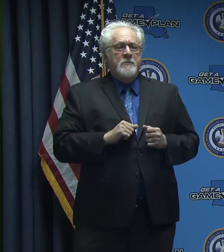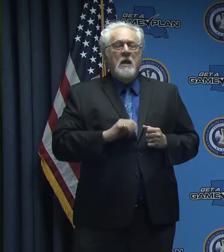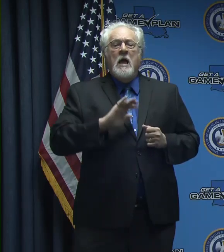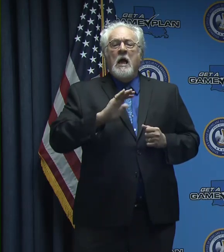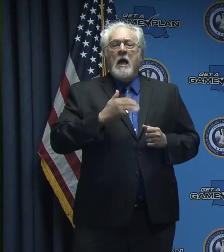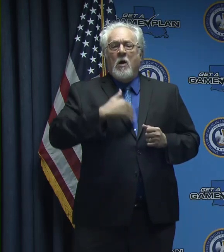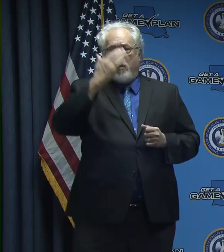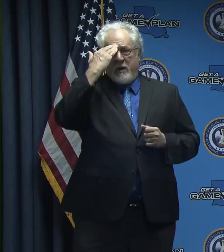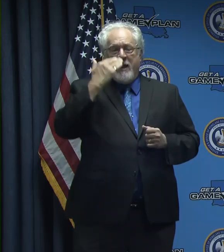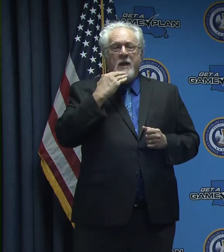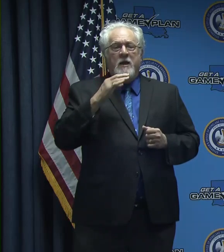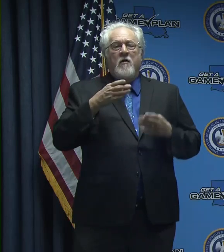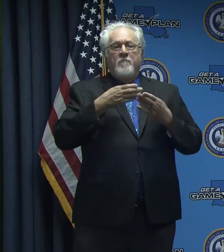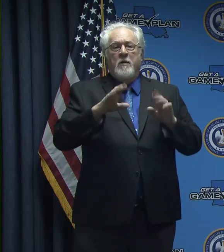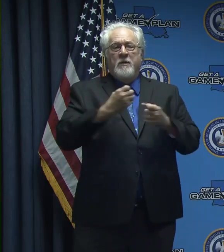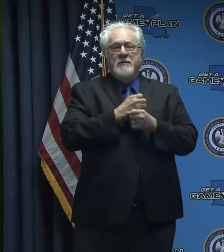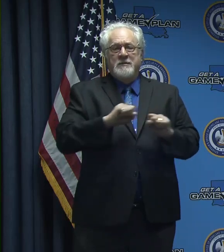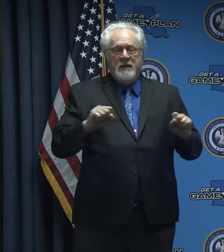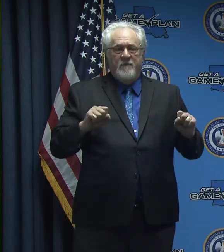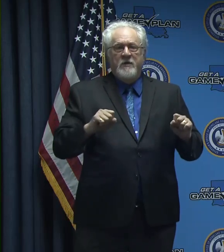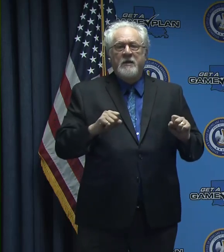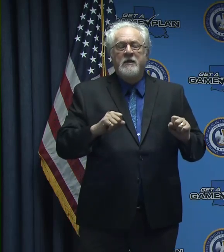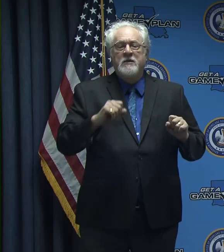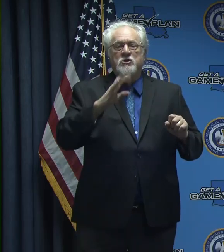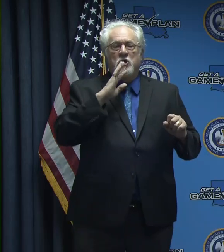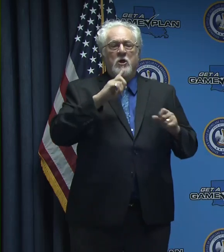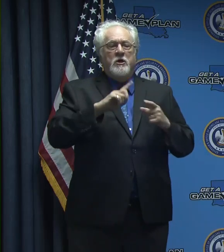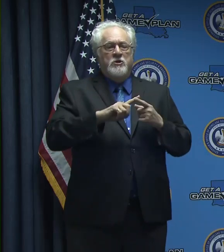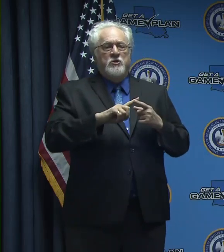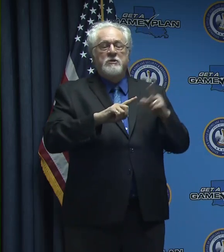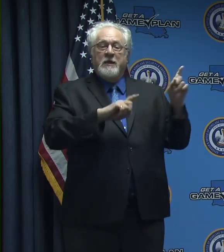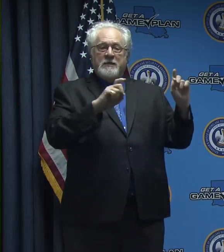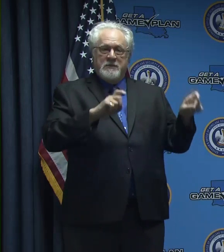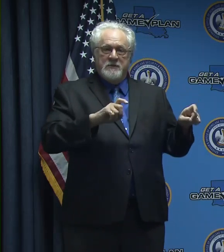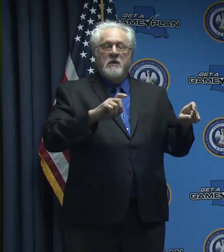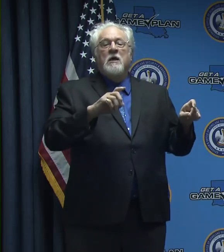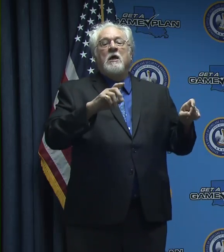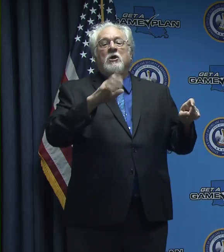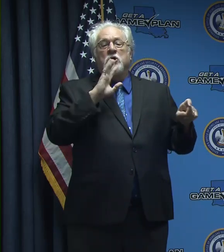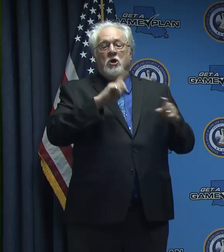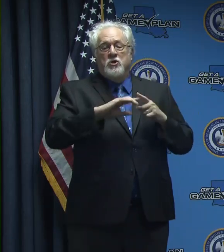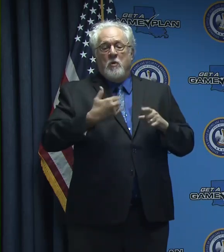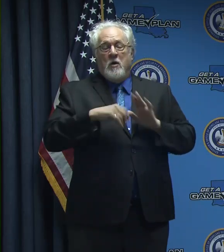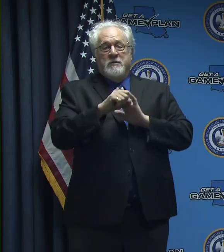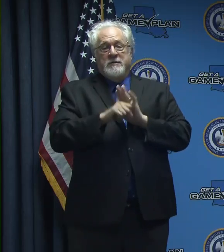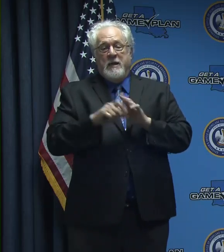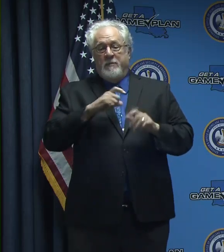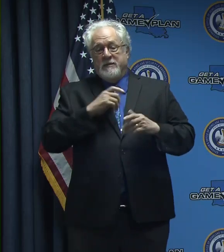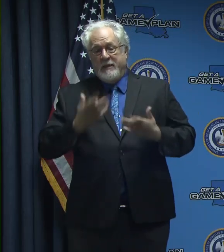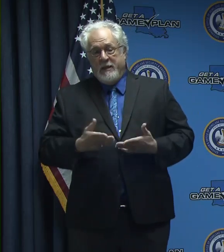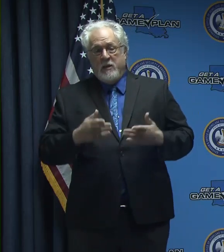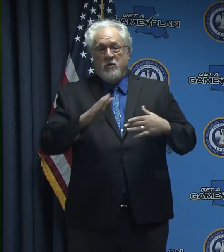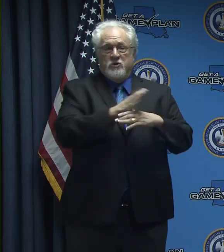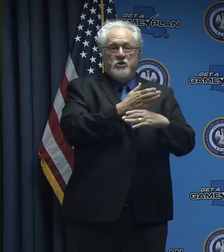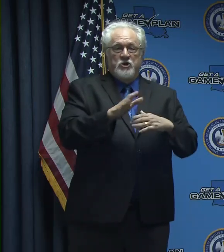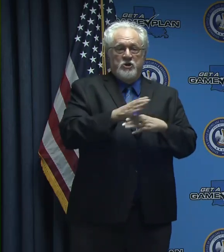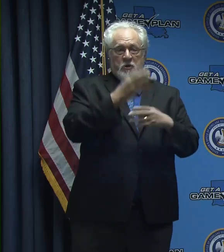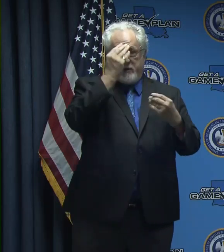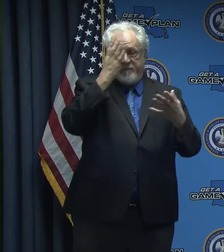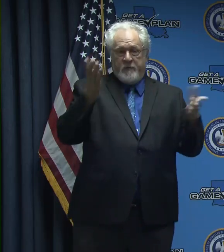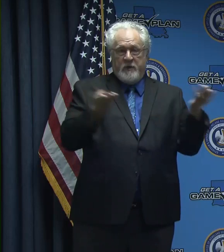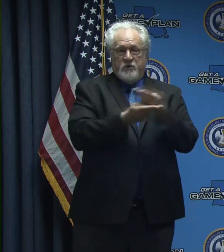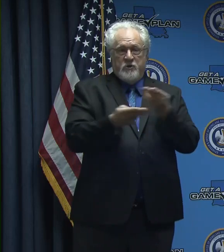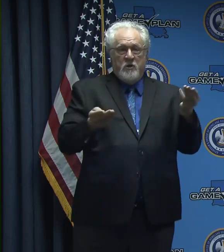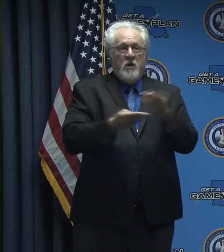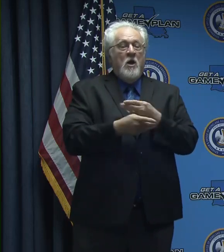public safety in Texas is talking to Colonel Reeves, who is the superintendent of state police here, and sharing the information with what they're doing. First